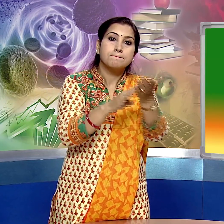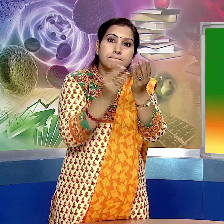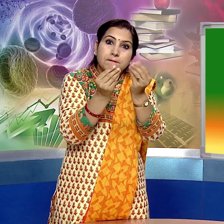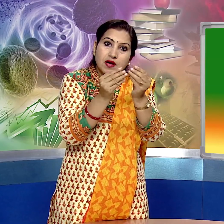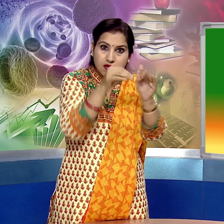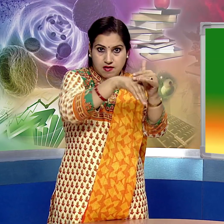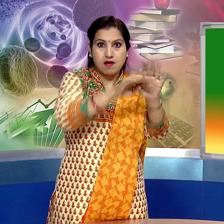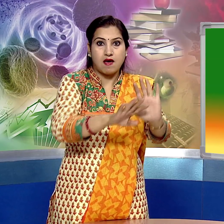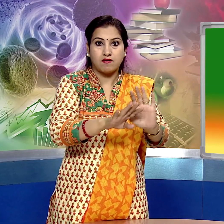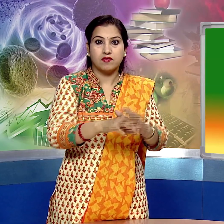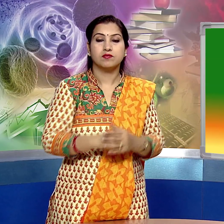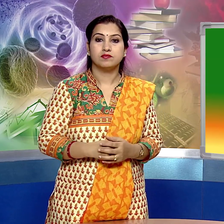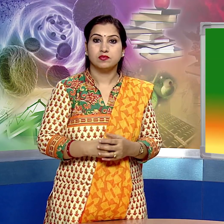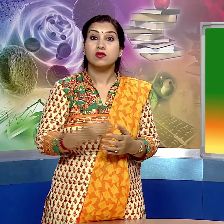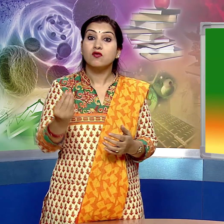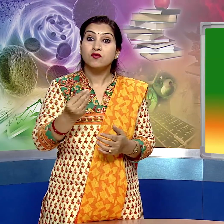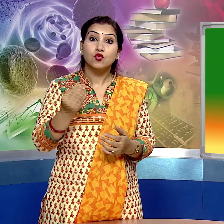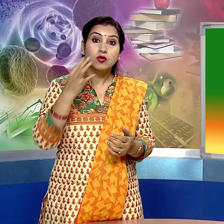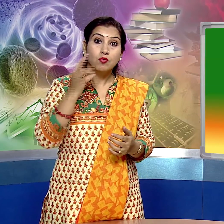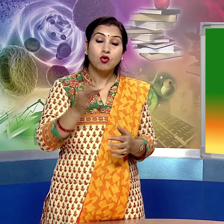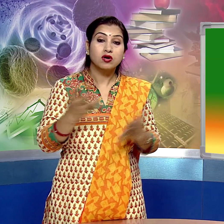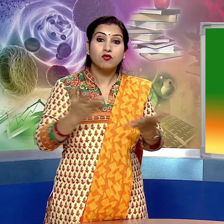Few of the important minerals are calcium,